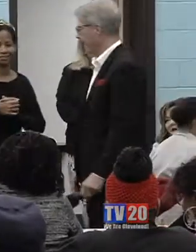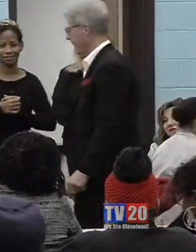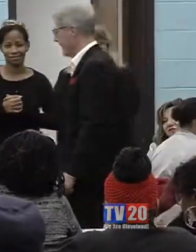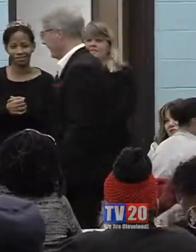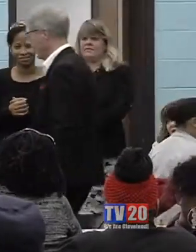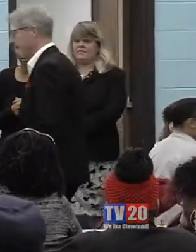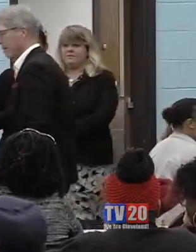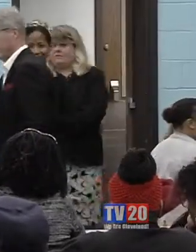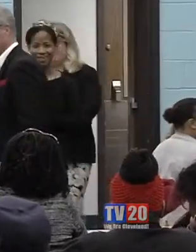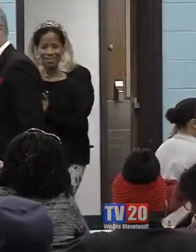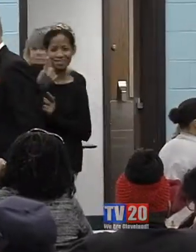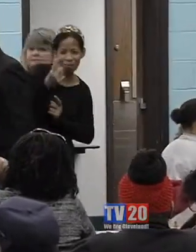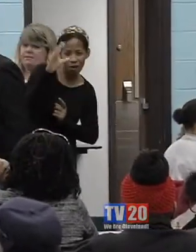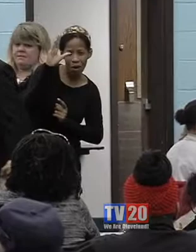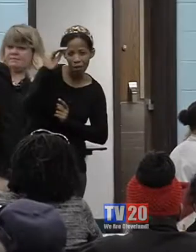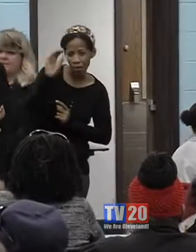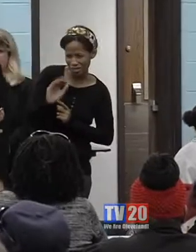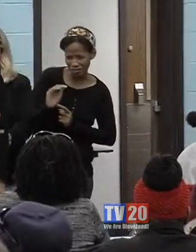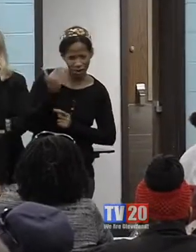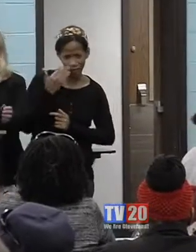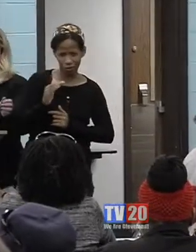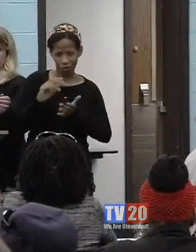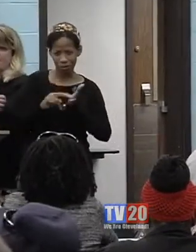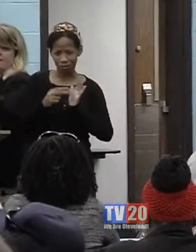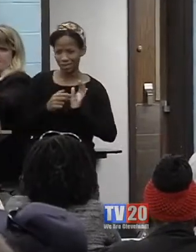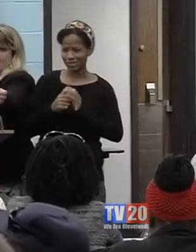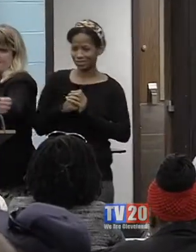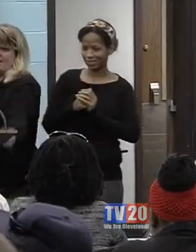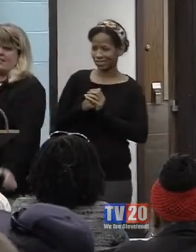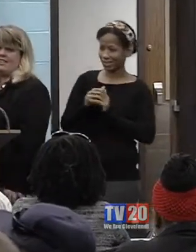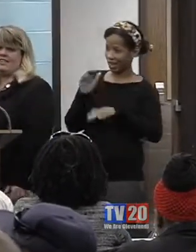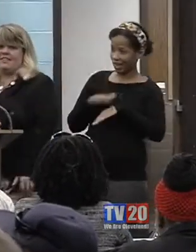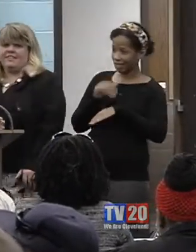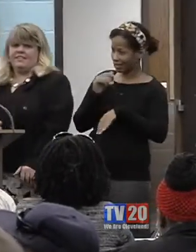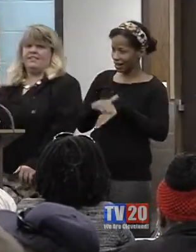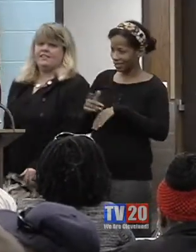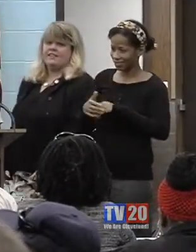So, an analog clock. Oh.